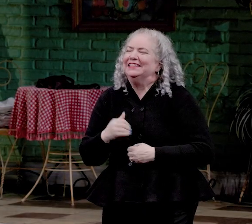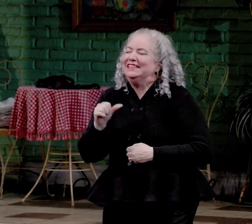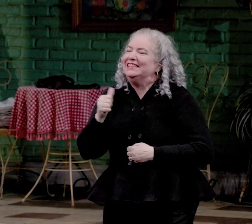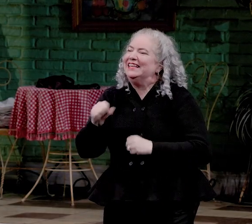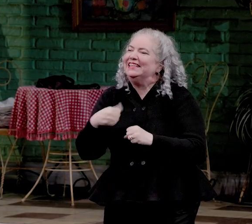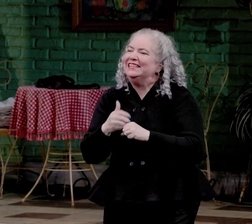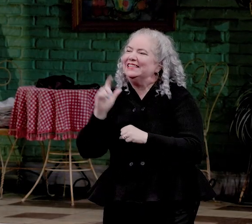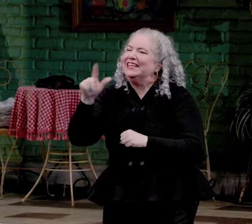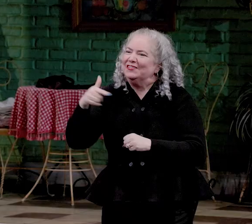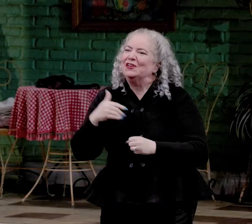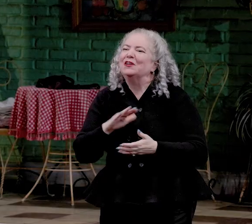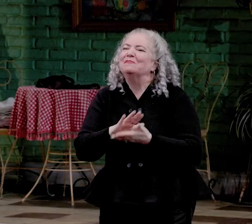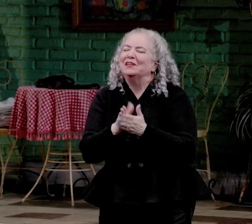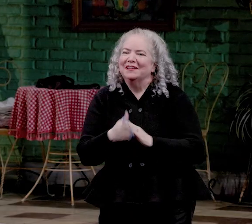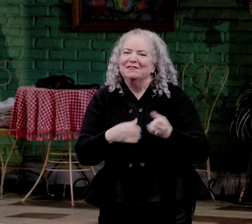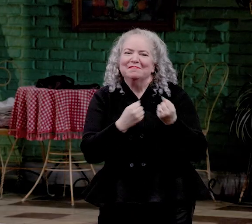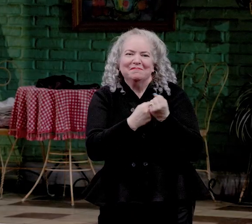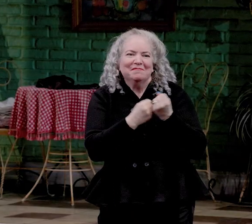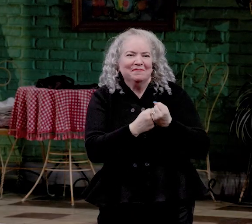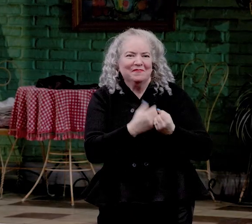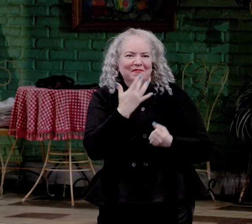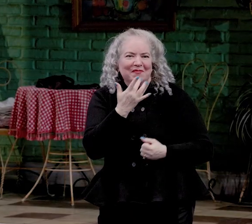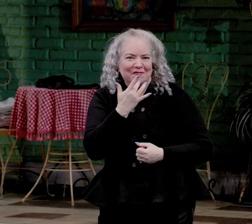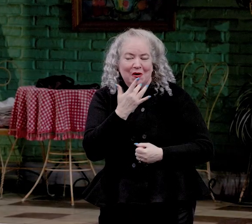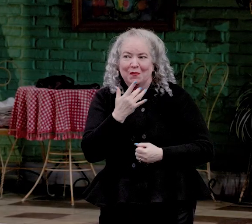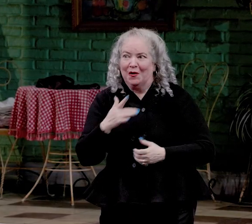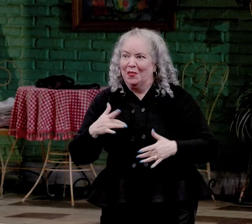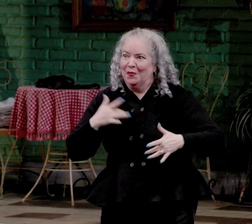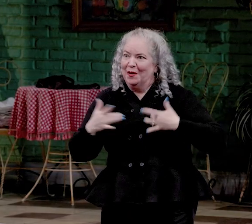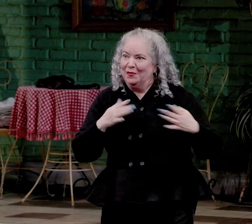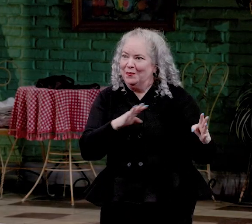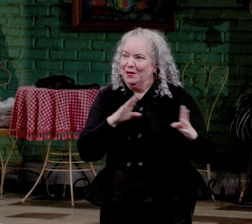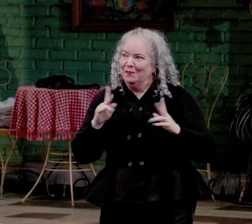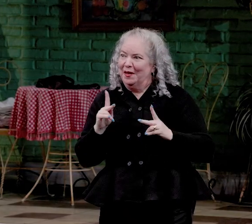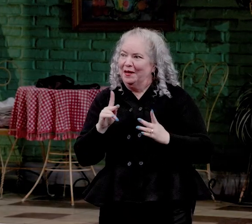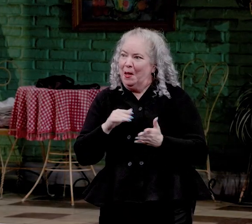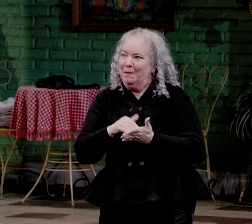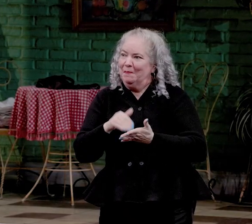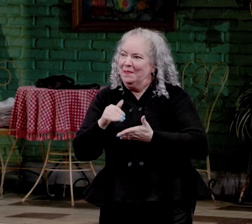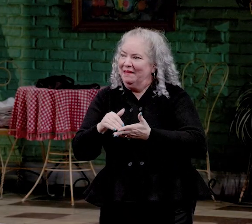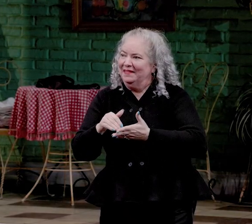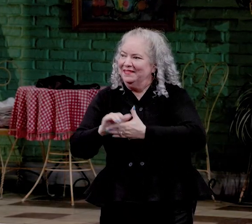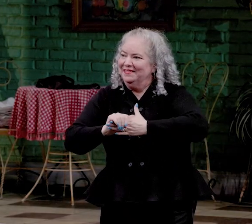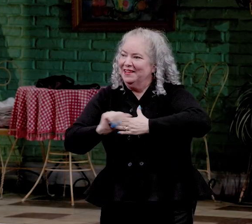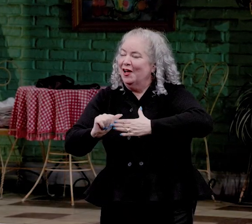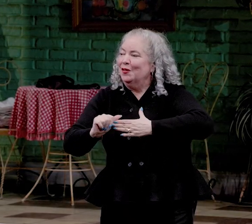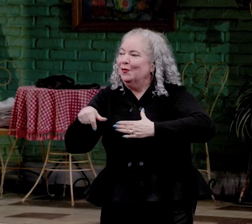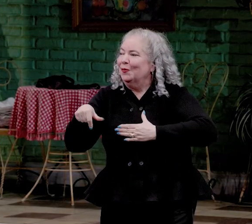all-time fan favorite here at Geva, we are thrilled to bring back $1 Million Quartet.